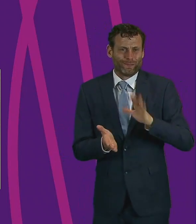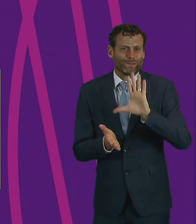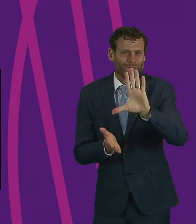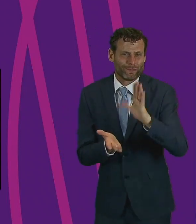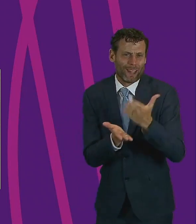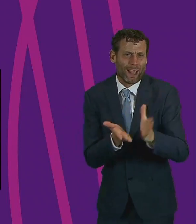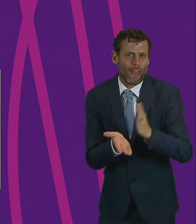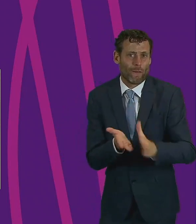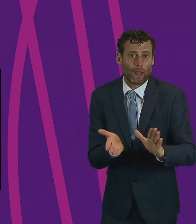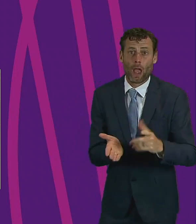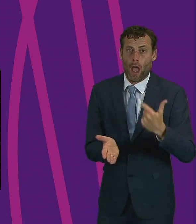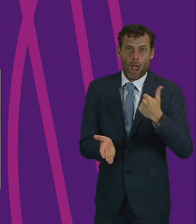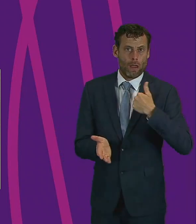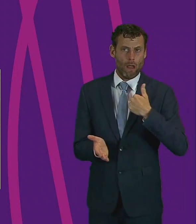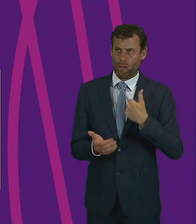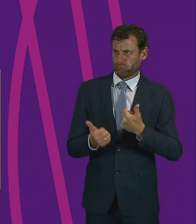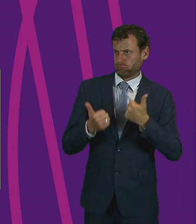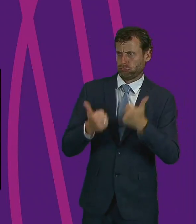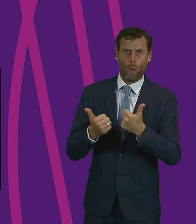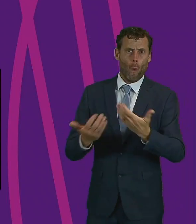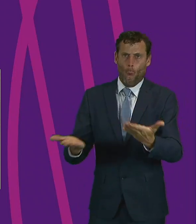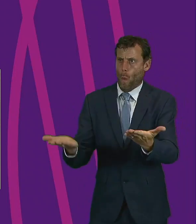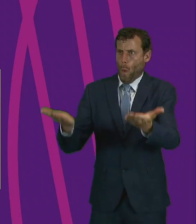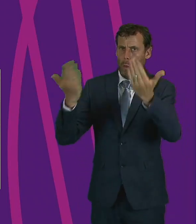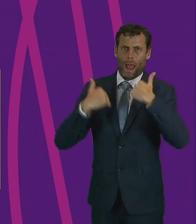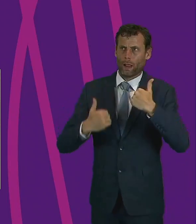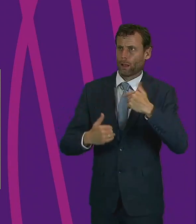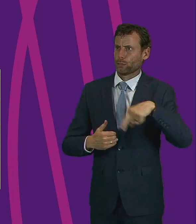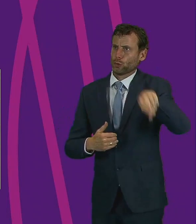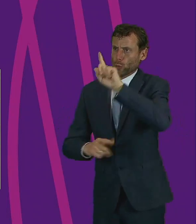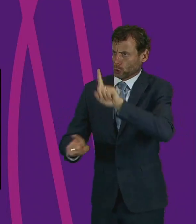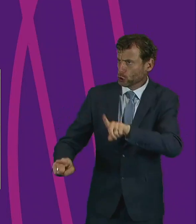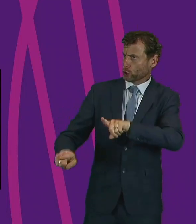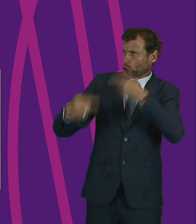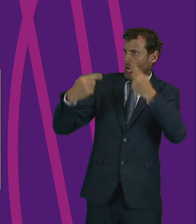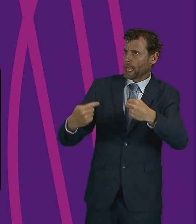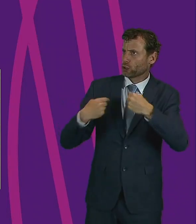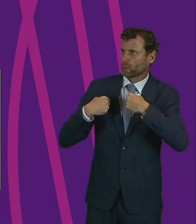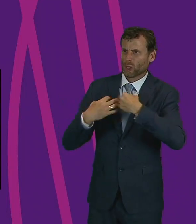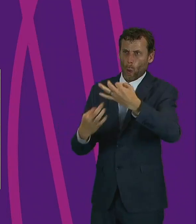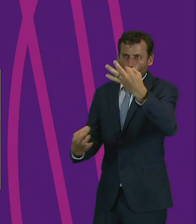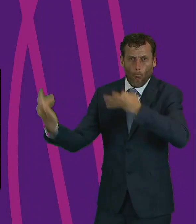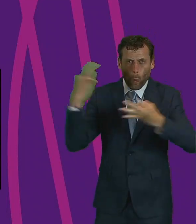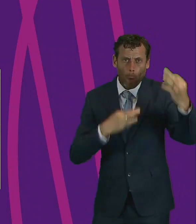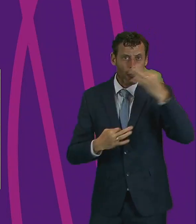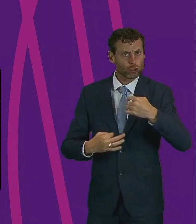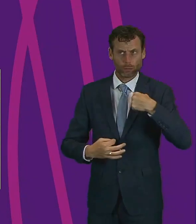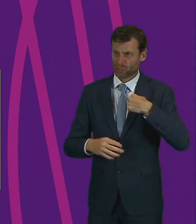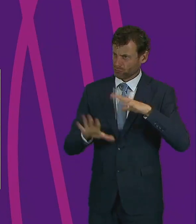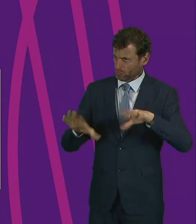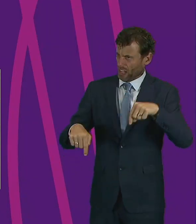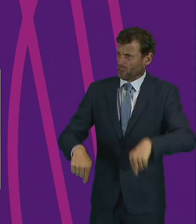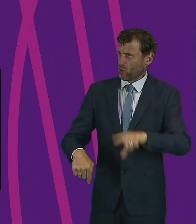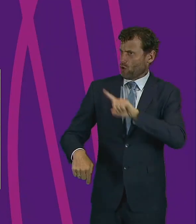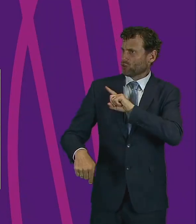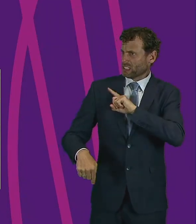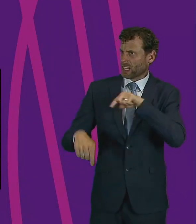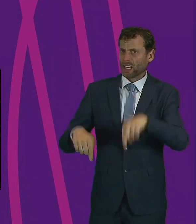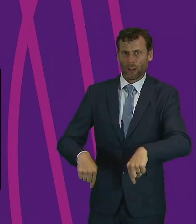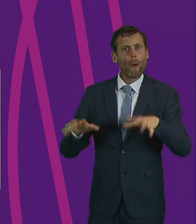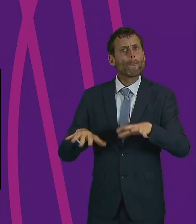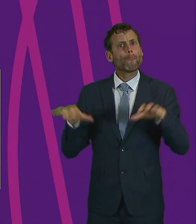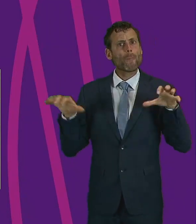I absolutely welcome scrutiny. It is absolutely the job of this Parliament. But let me say this. The fact that you might not like the answers we